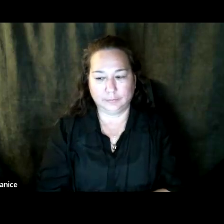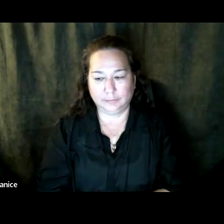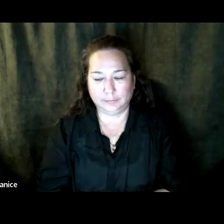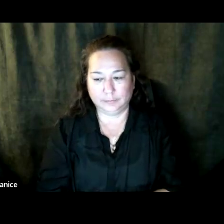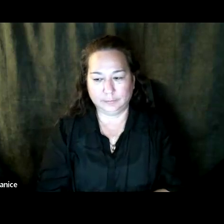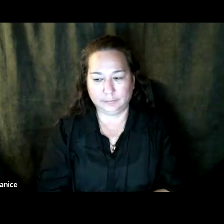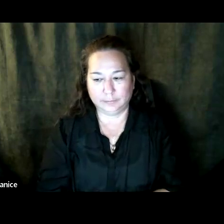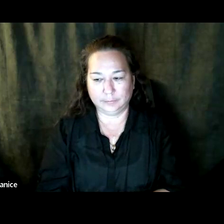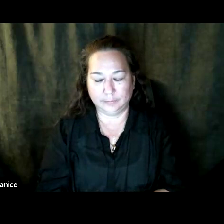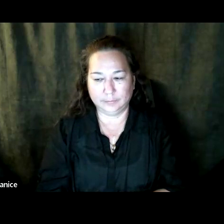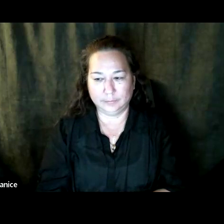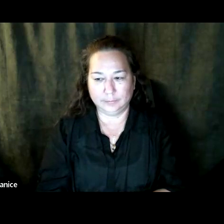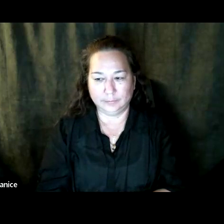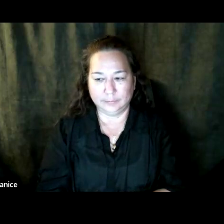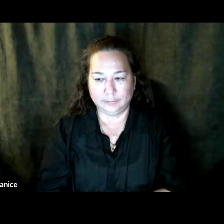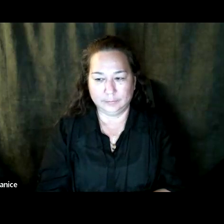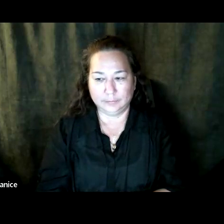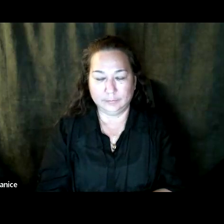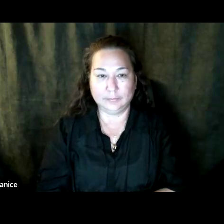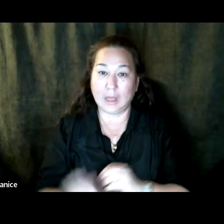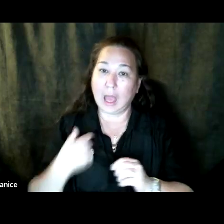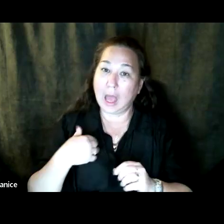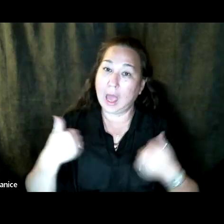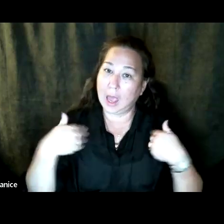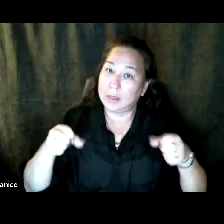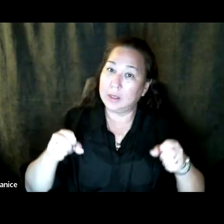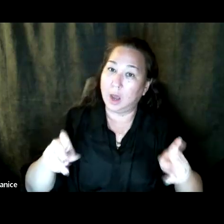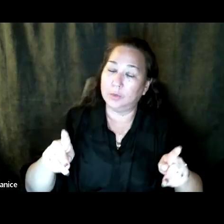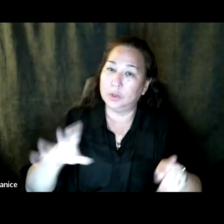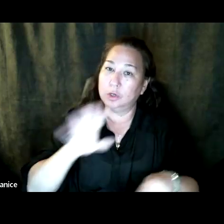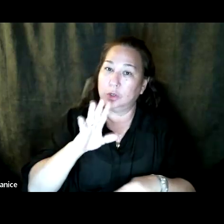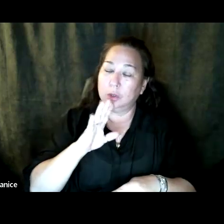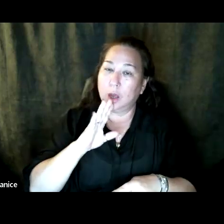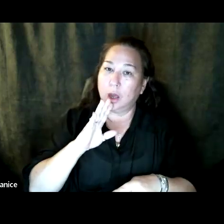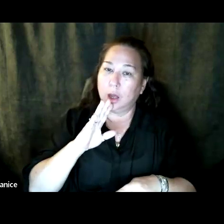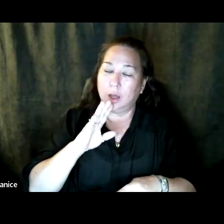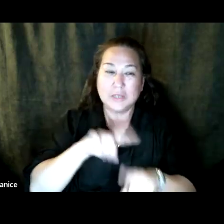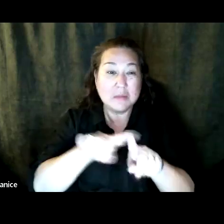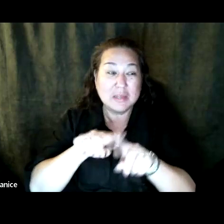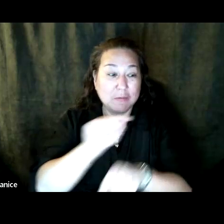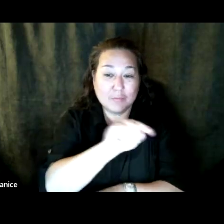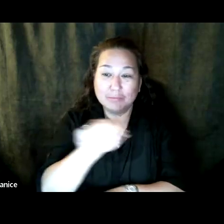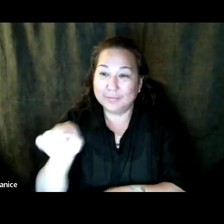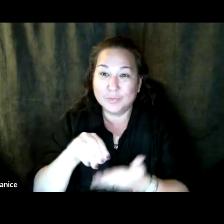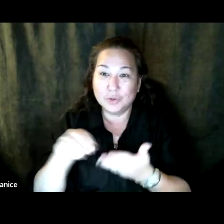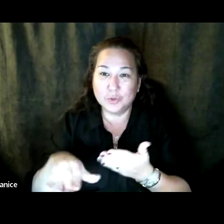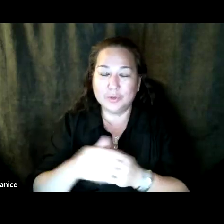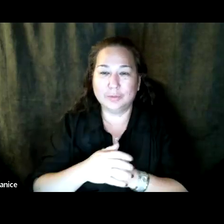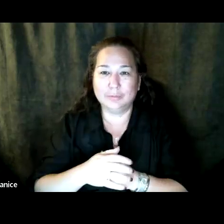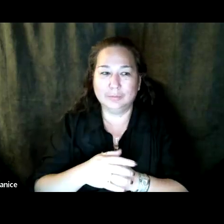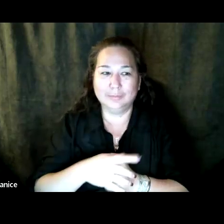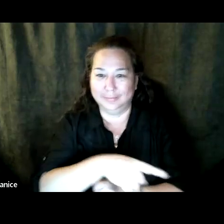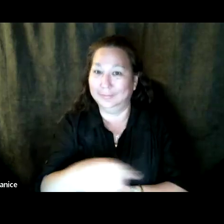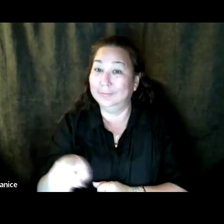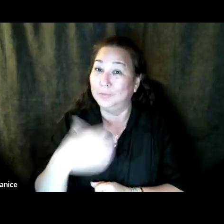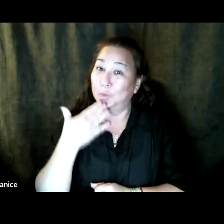bien buena. I had the opportunity to talk to a couple of students actually, and they were very good